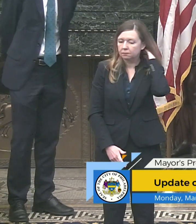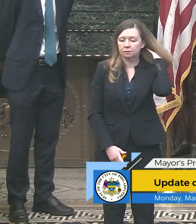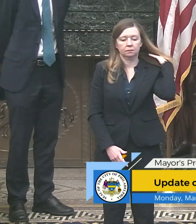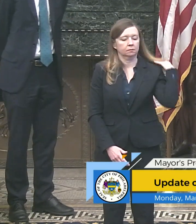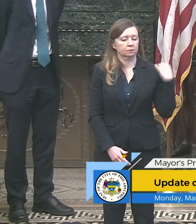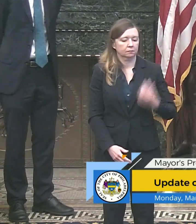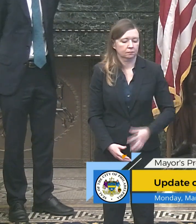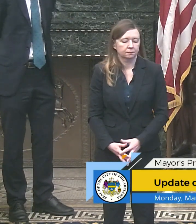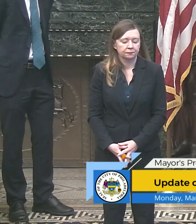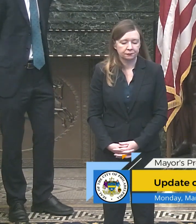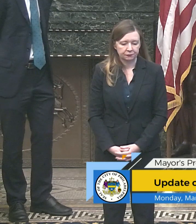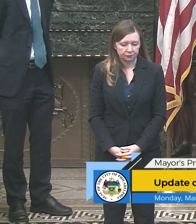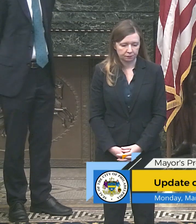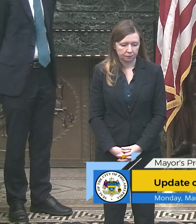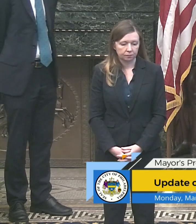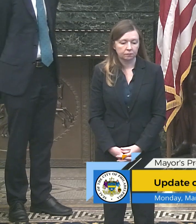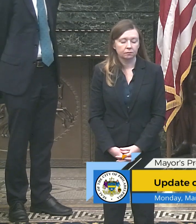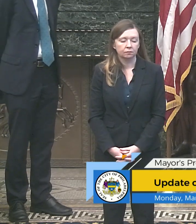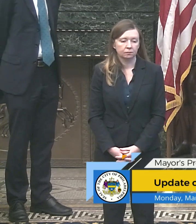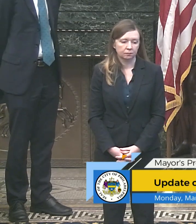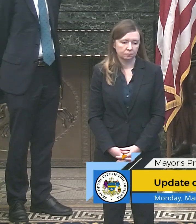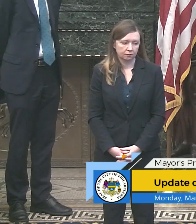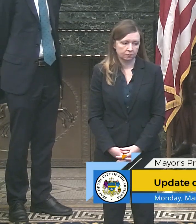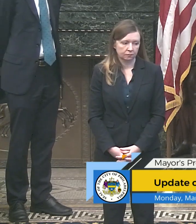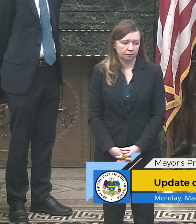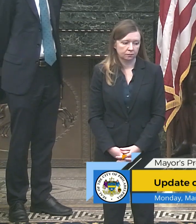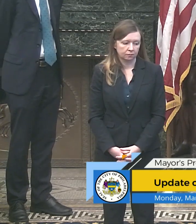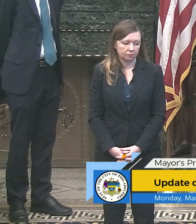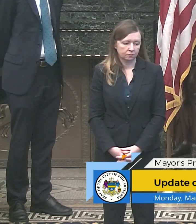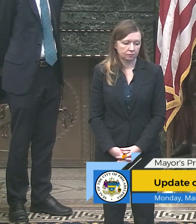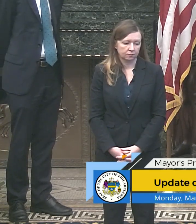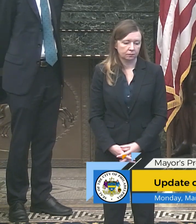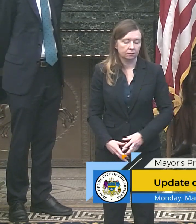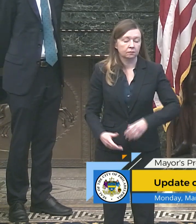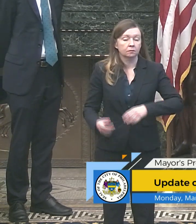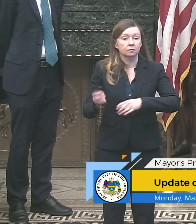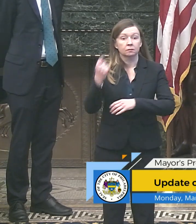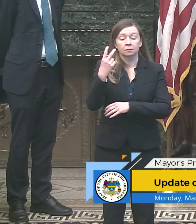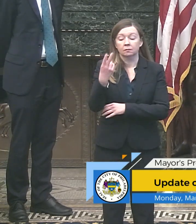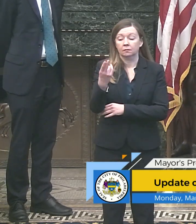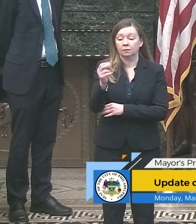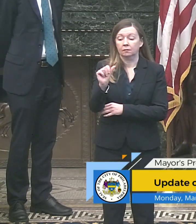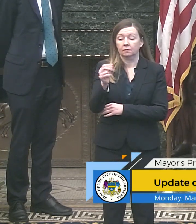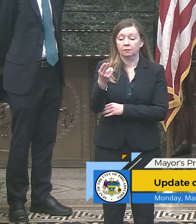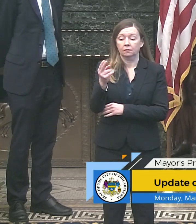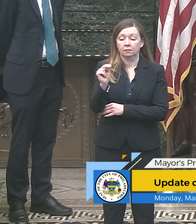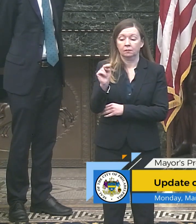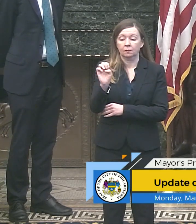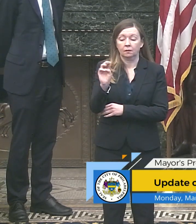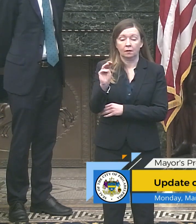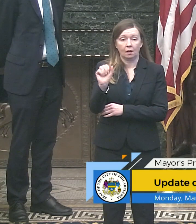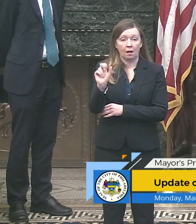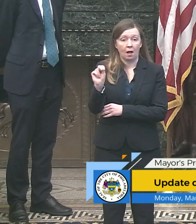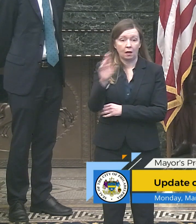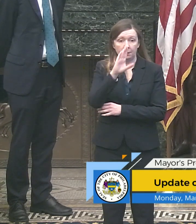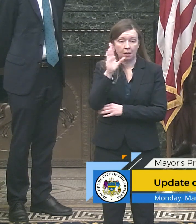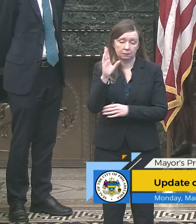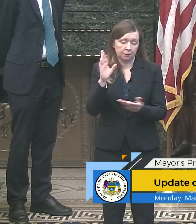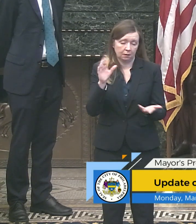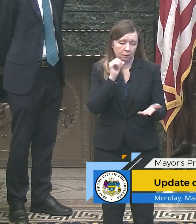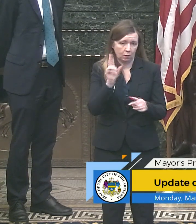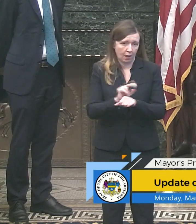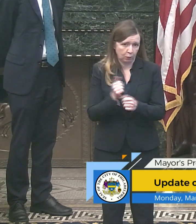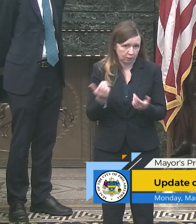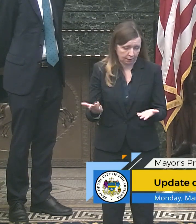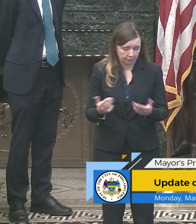finalizó. Bien, gracias. In light of the failure of Hahnemann to be used as a space to house people affected by coronavirus,